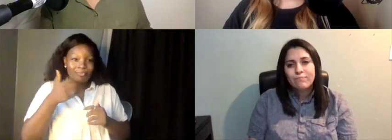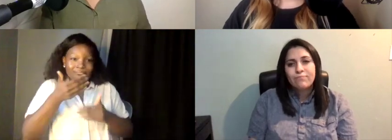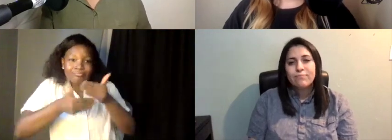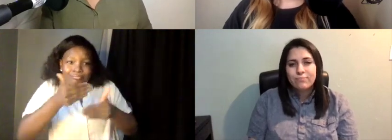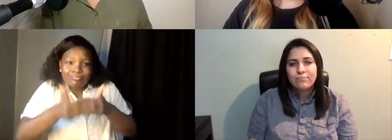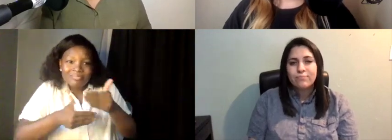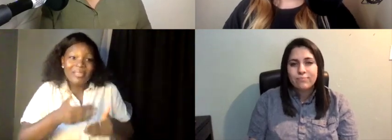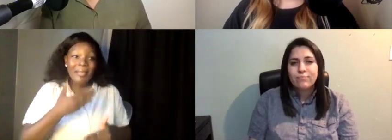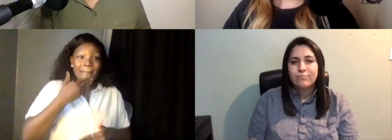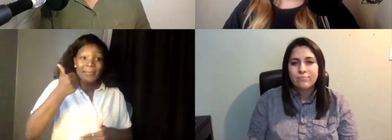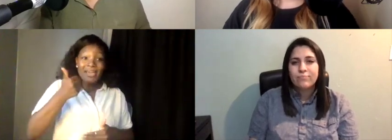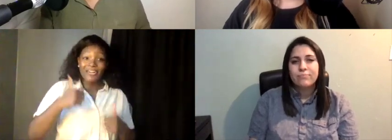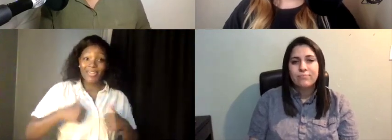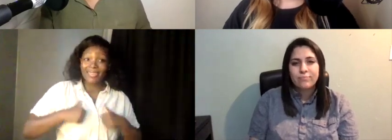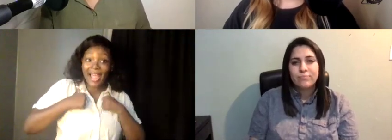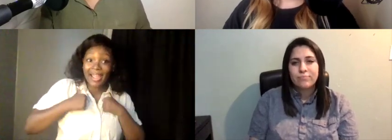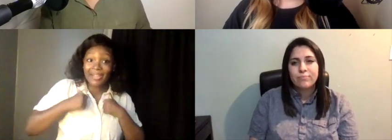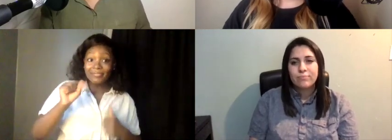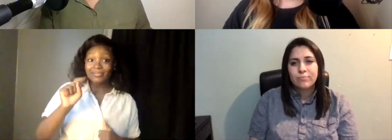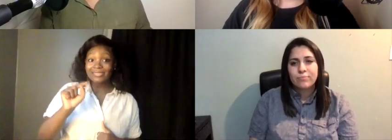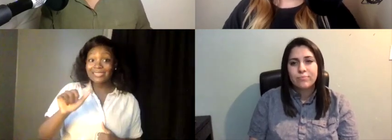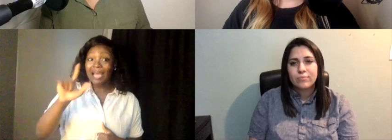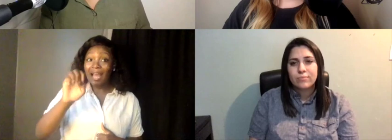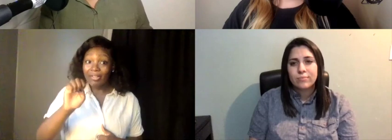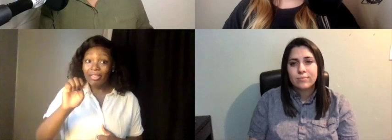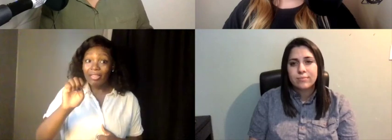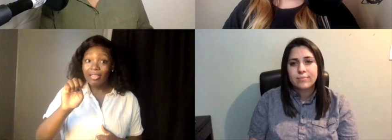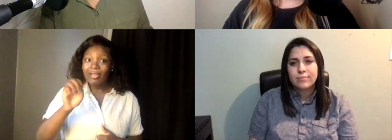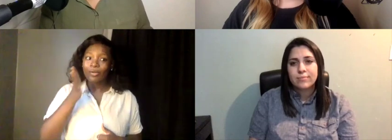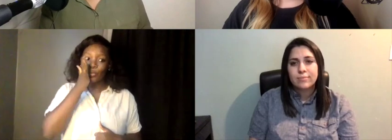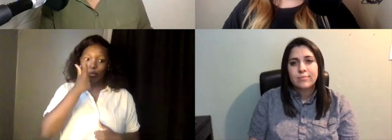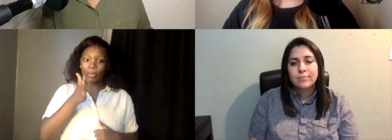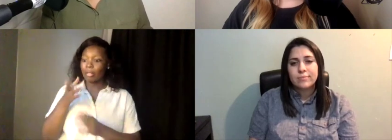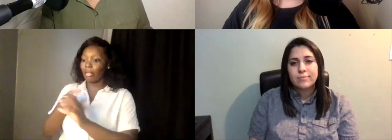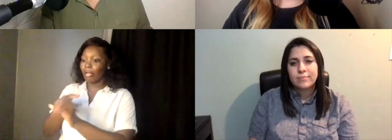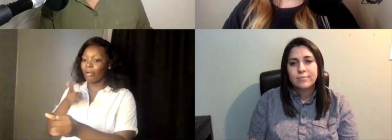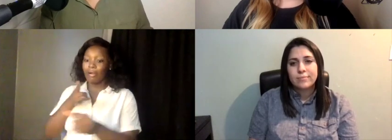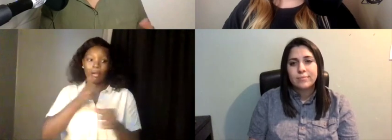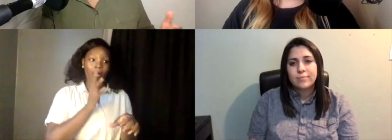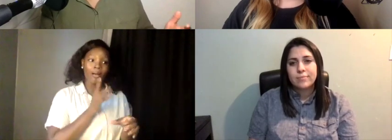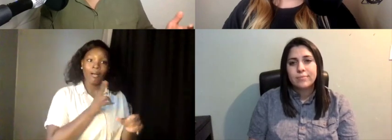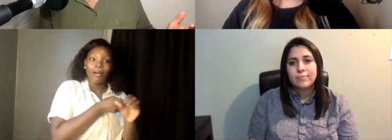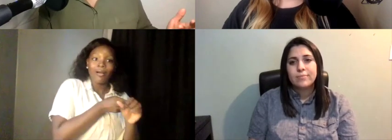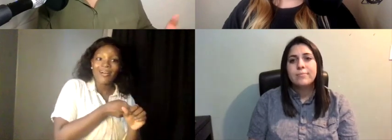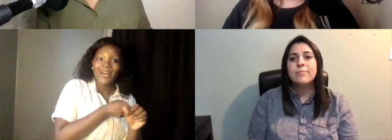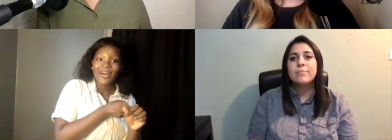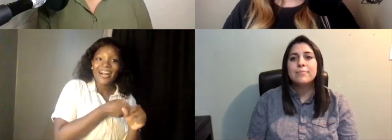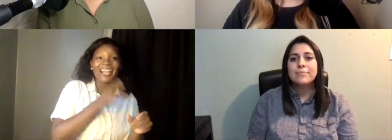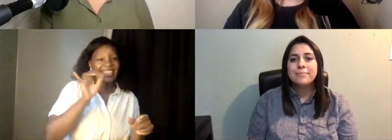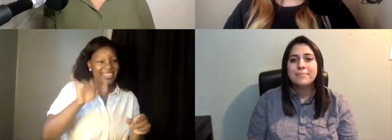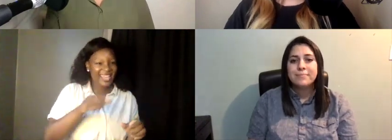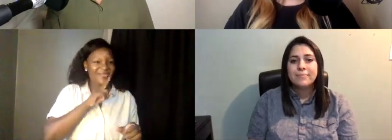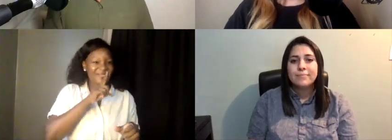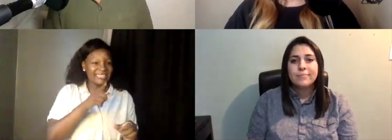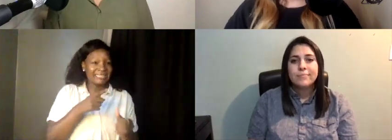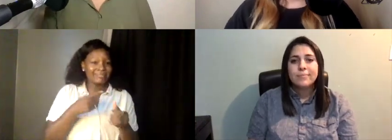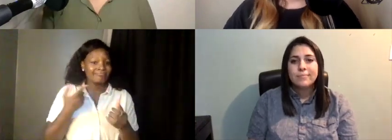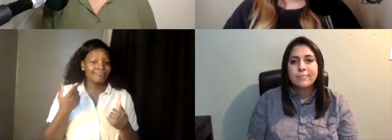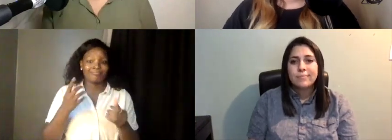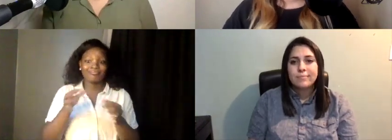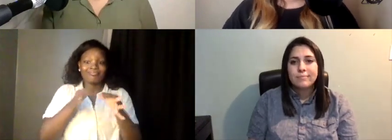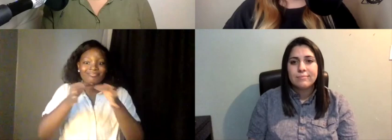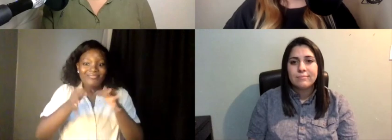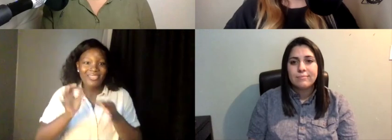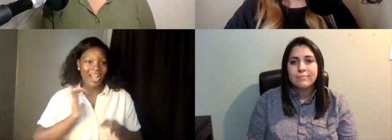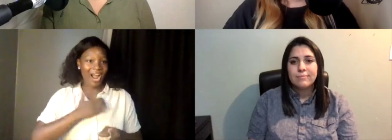is, I just think that's really telling about, like, the state of our society. Absolutely. Yeah, of